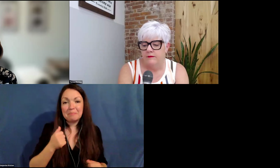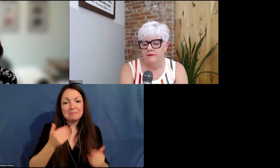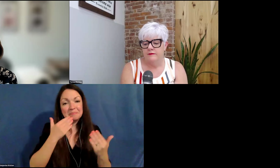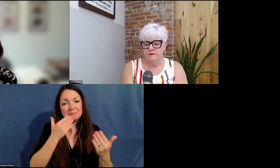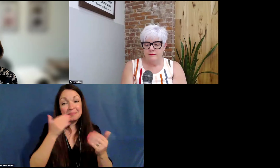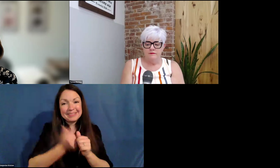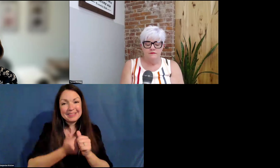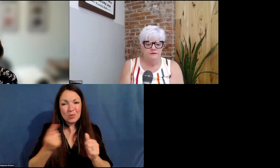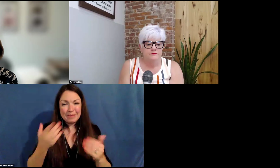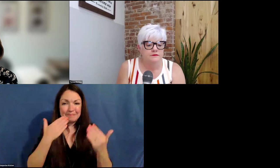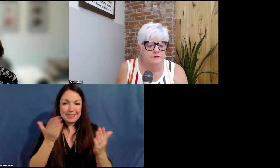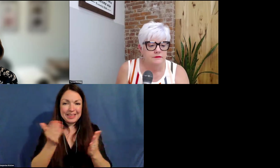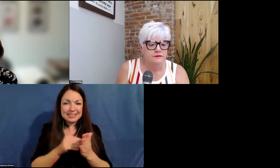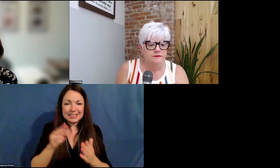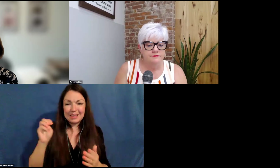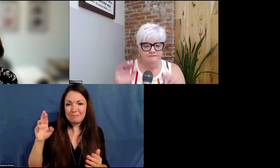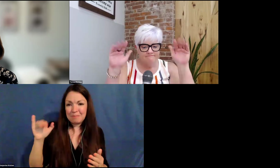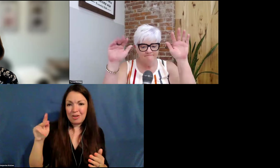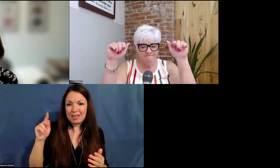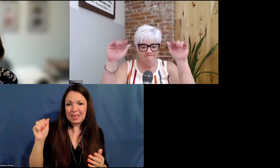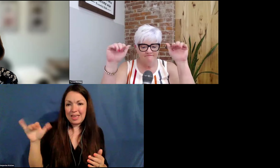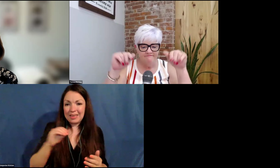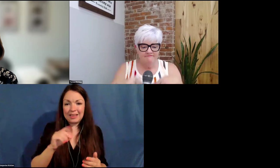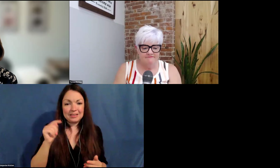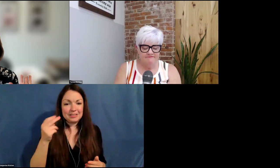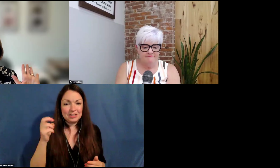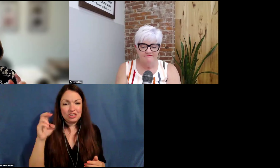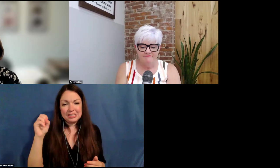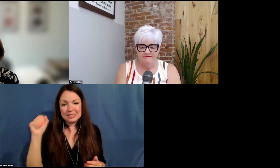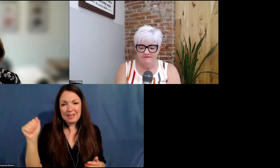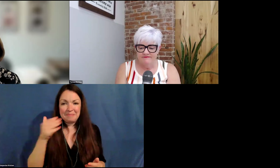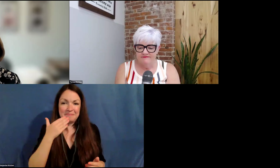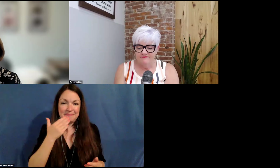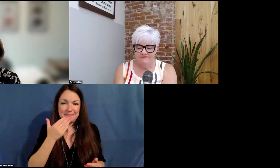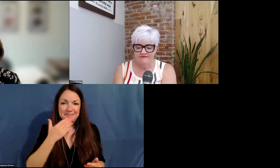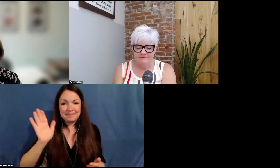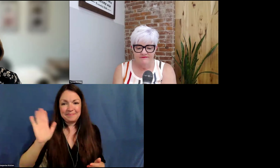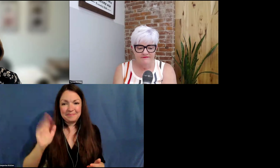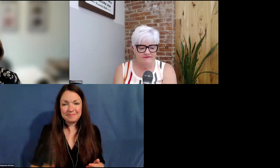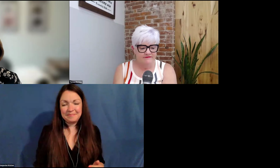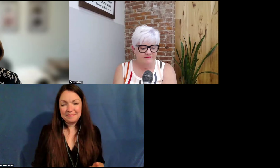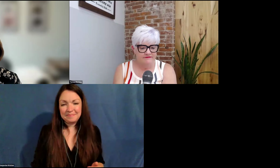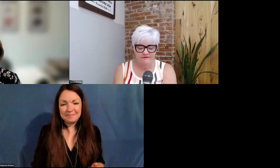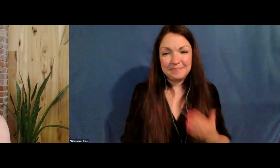everyone. And thanks again, Mary Kay and Teresa. You're welcome. Bye.